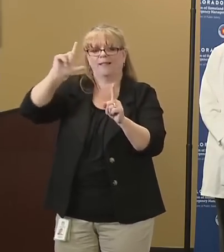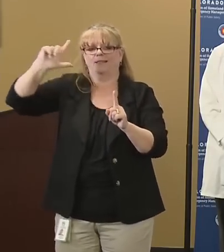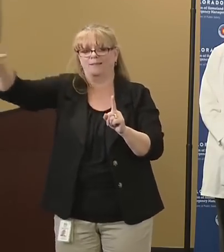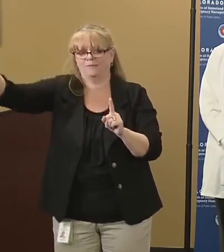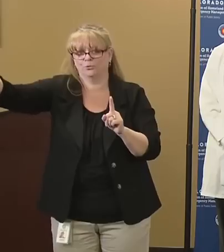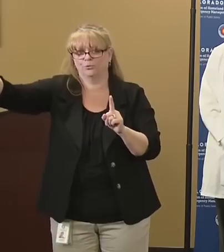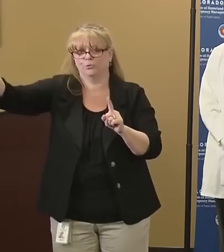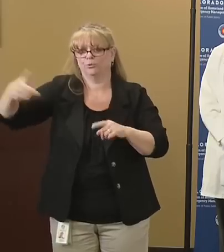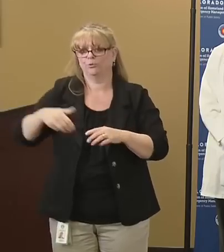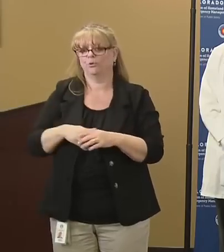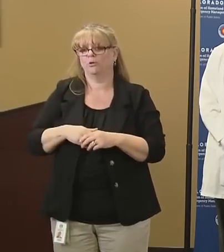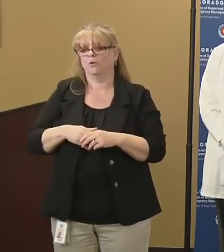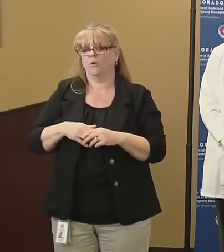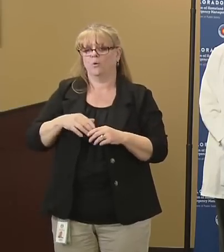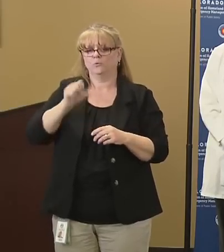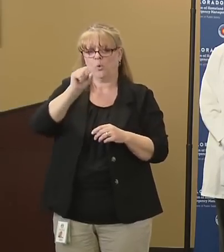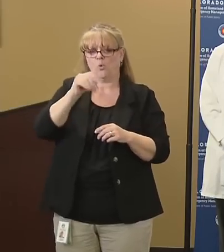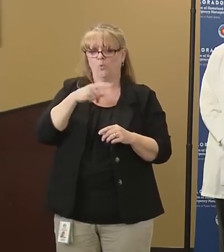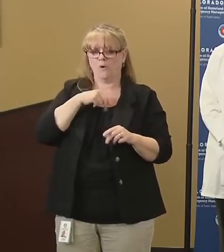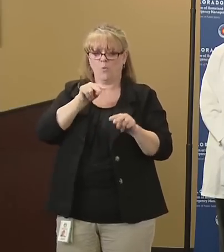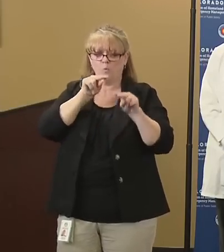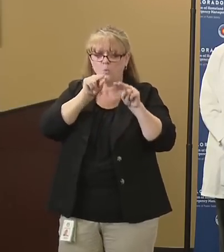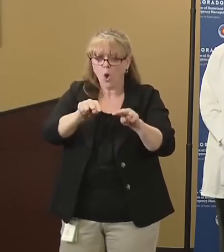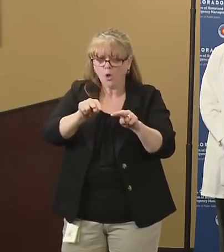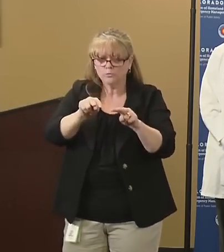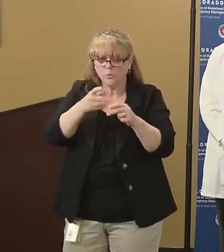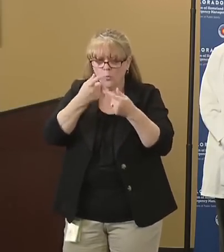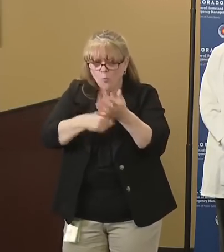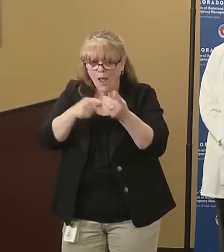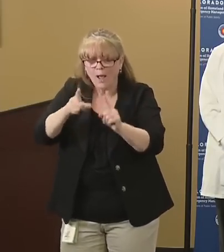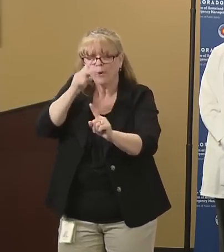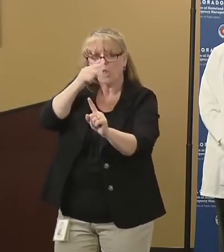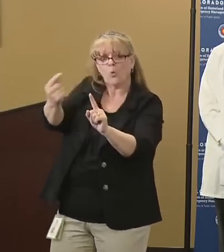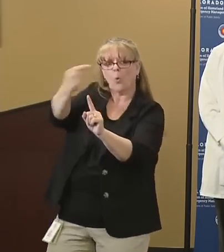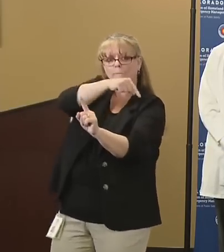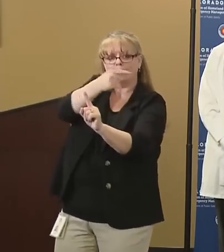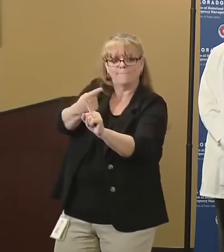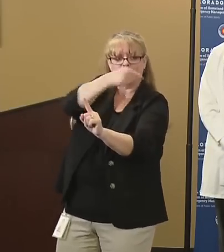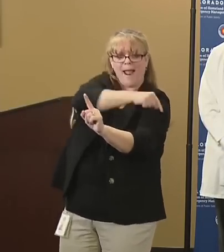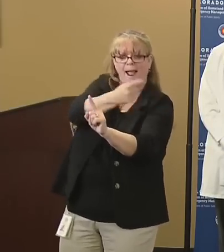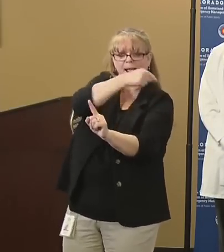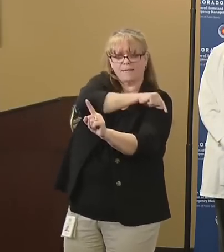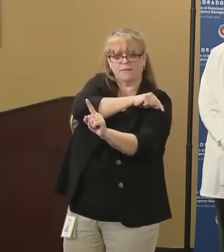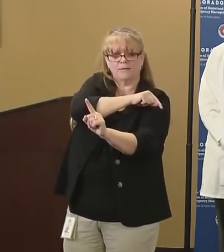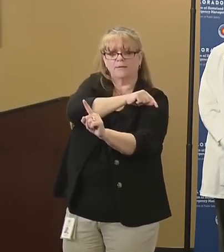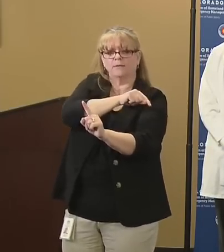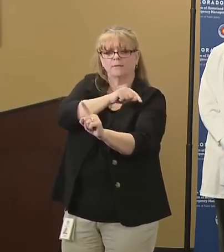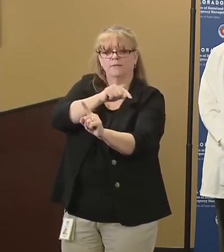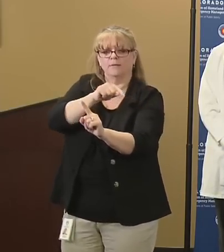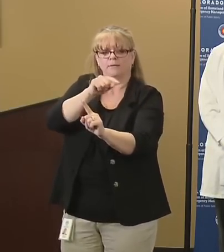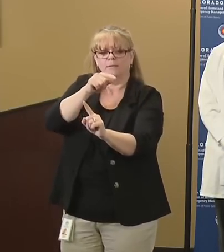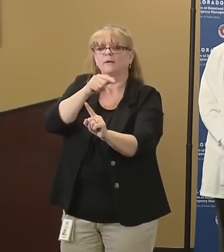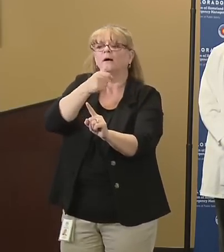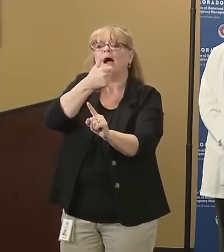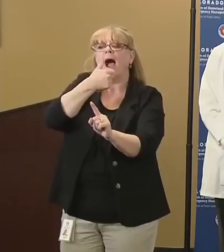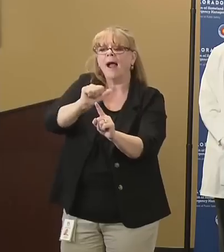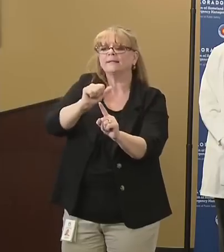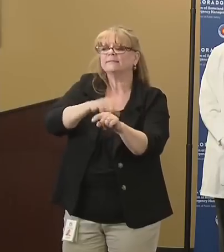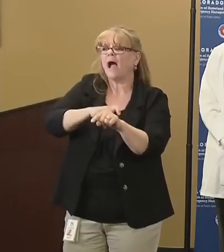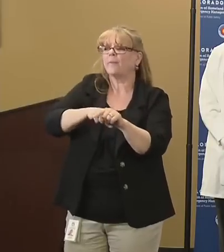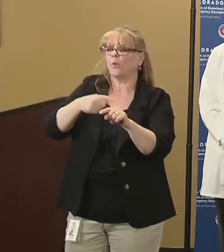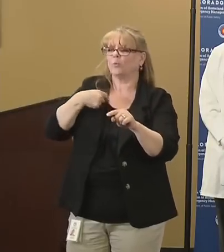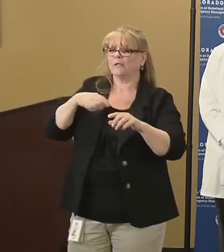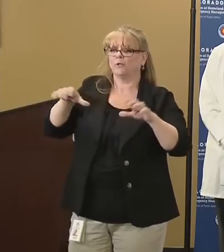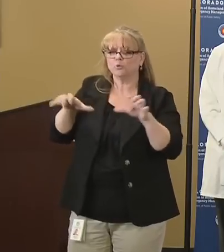the impact of what we did a week ago, 10 days ago, and it's why we want to make sure at any given point in time that we're doing enough, that we're taking the